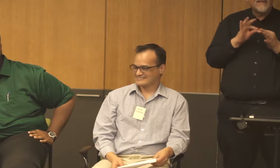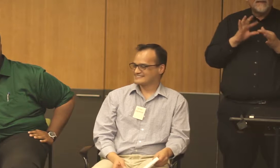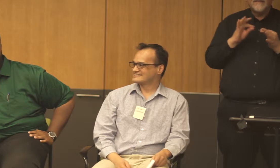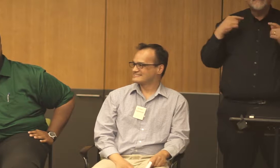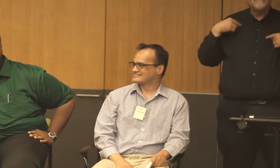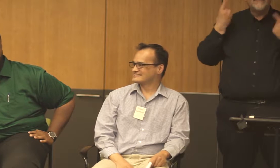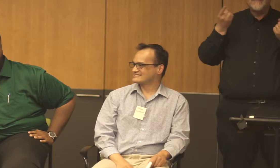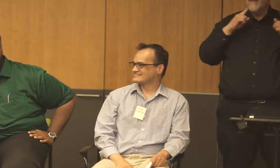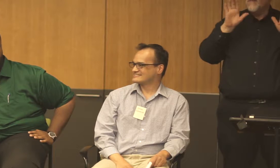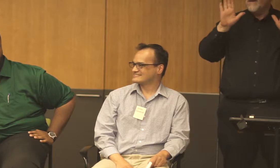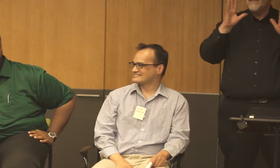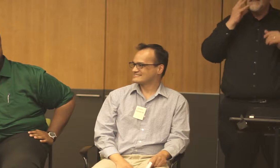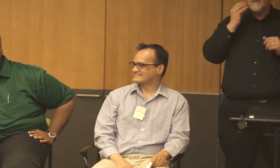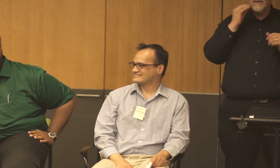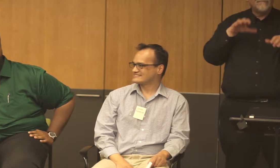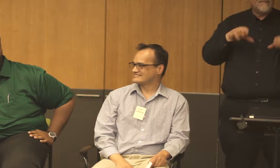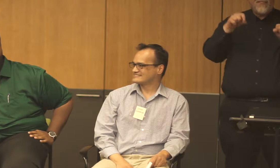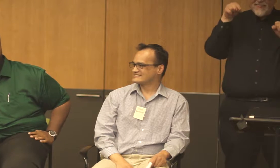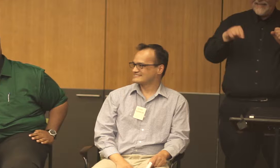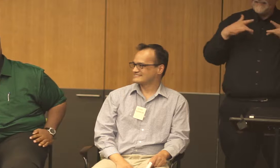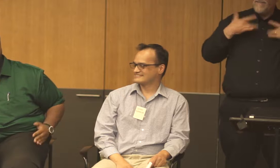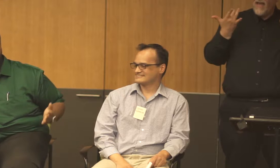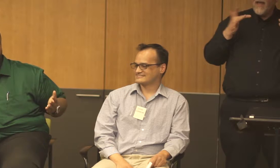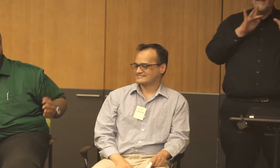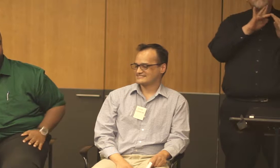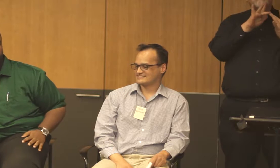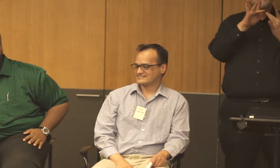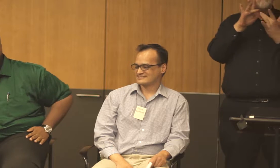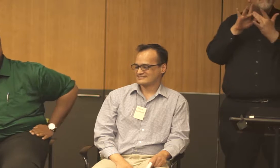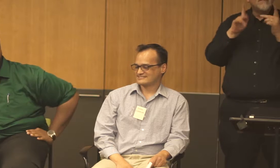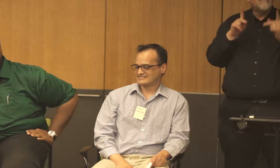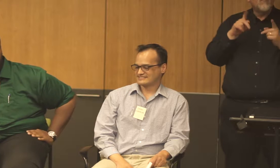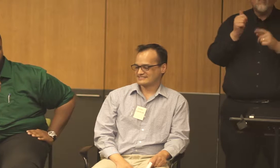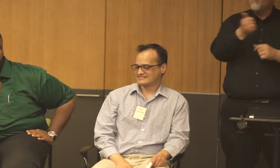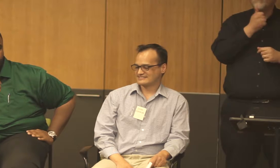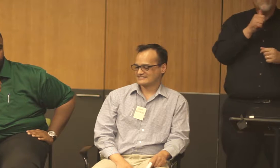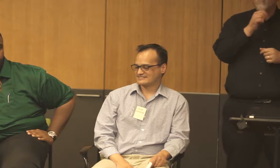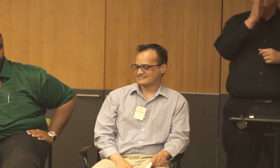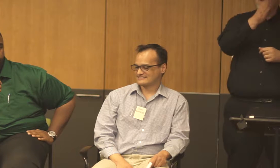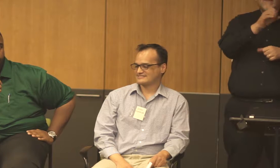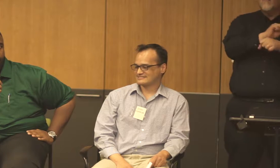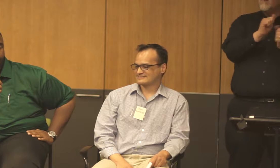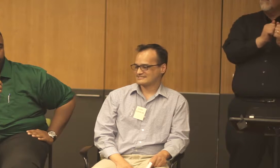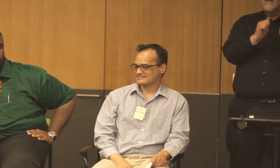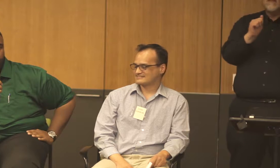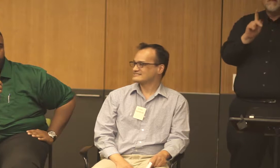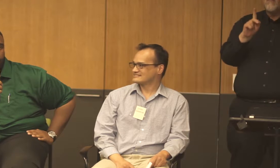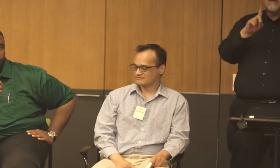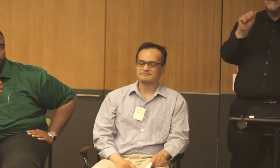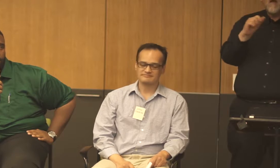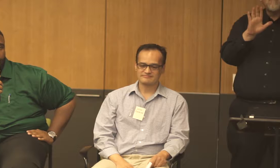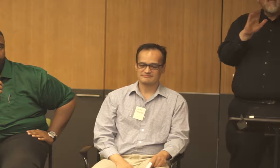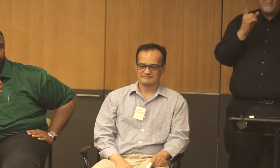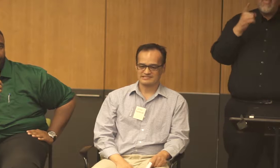a wonderful experience, especially putting on this event and contacting people that don't directly work with people with disabilities, but have a close